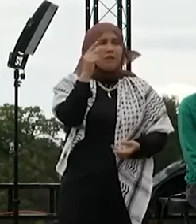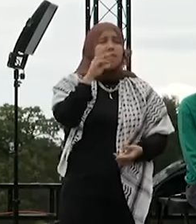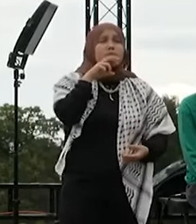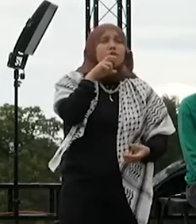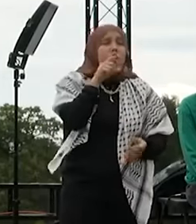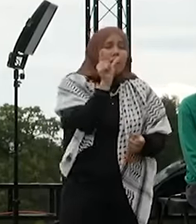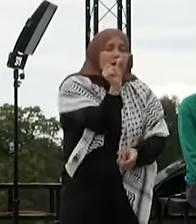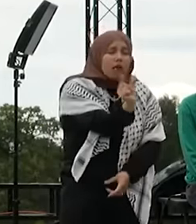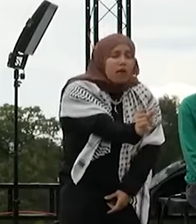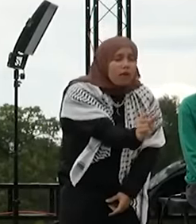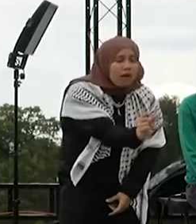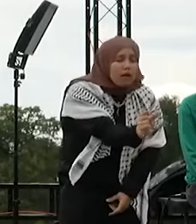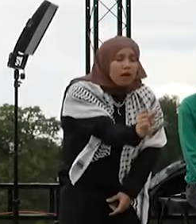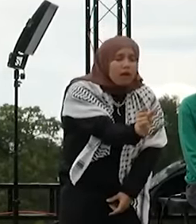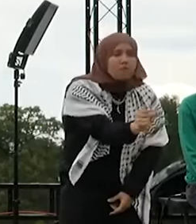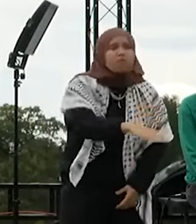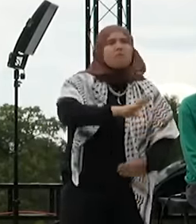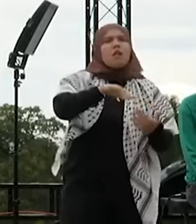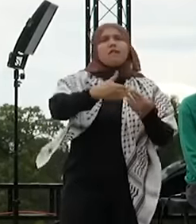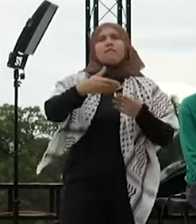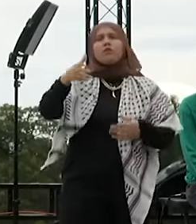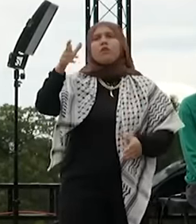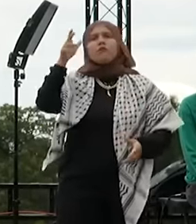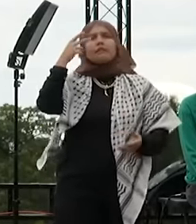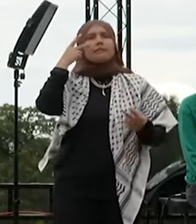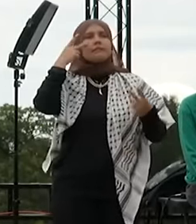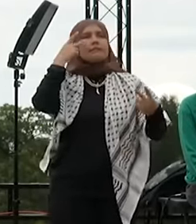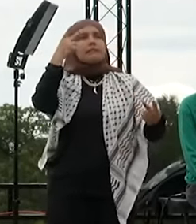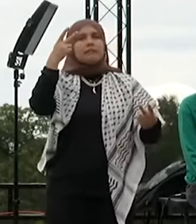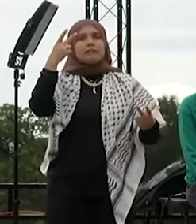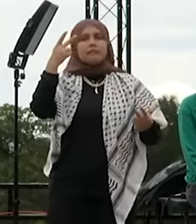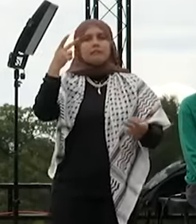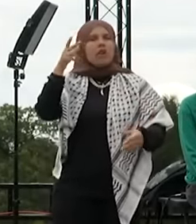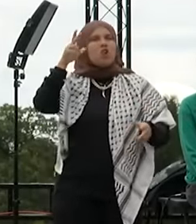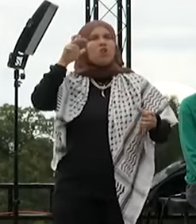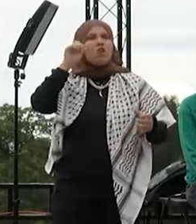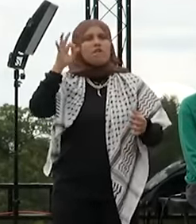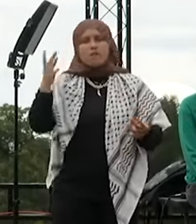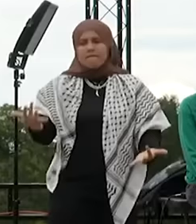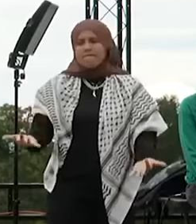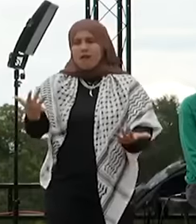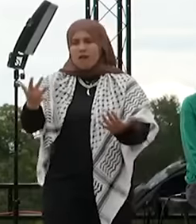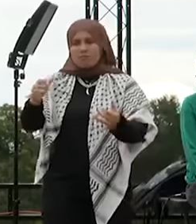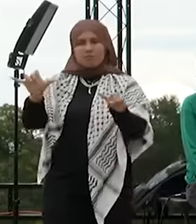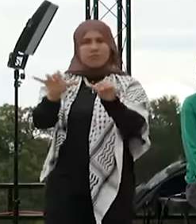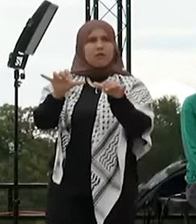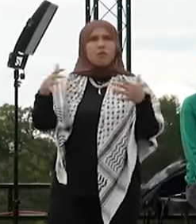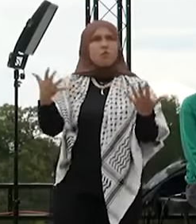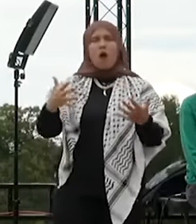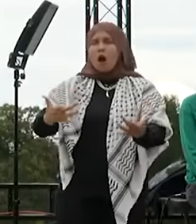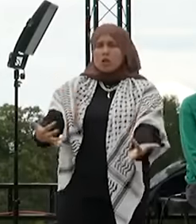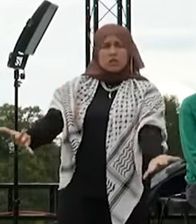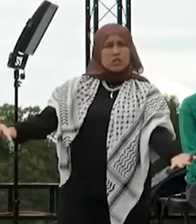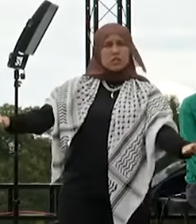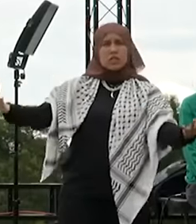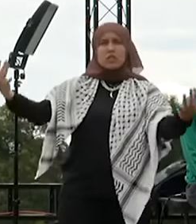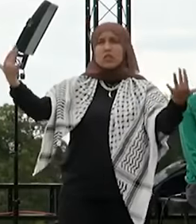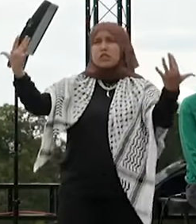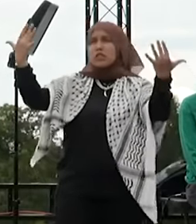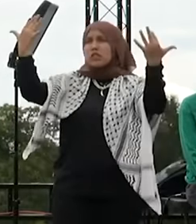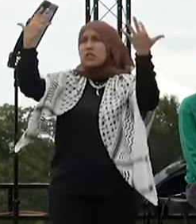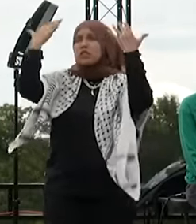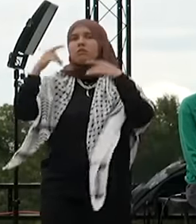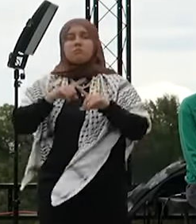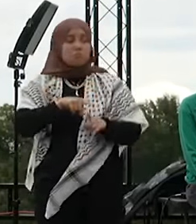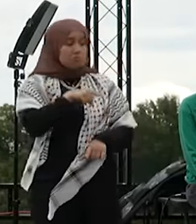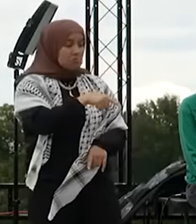frog, and all of you have heard of the size of the fire that Abraham was to be thrown into. But even they,